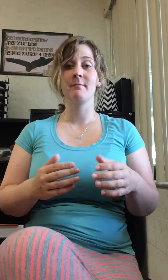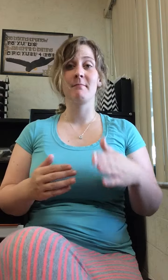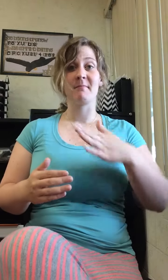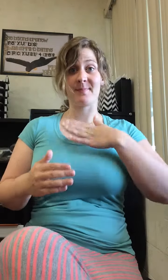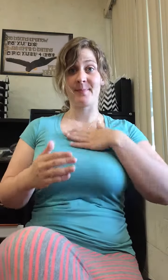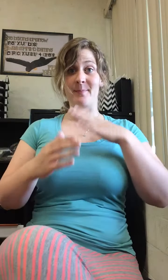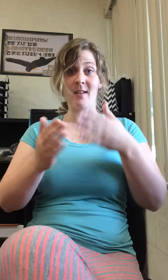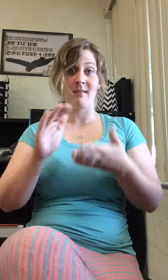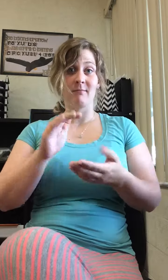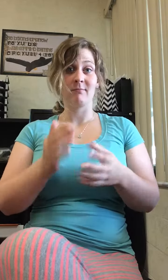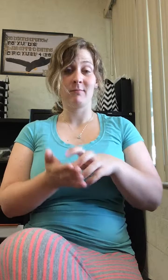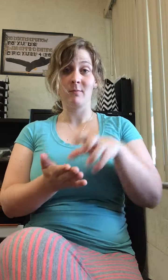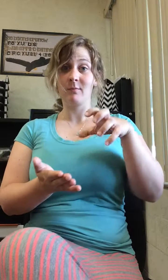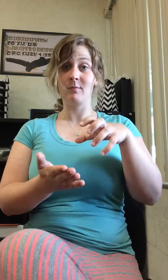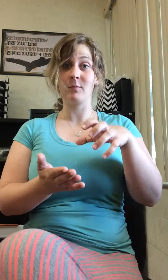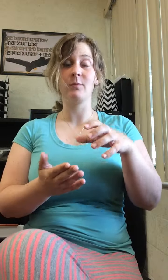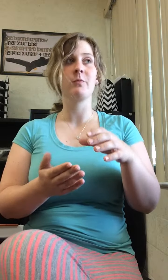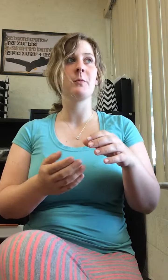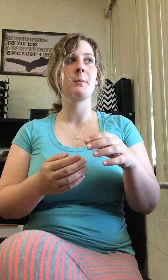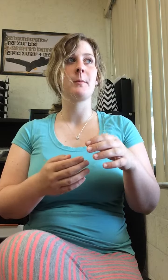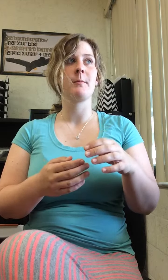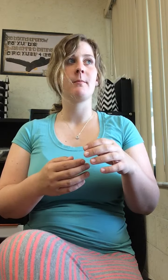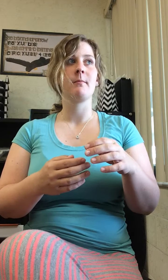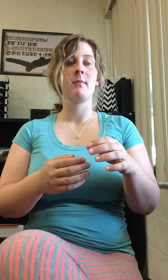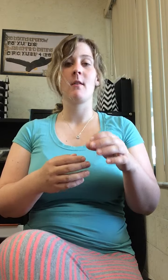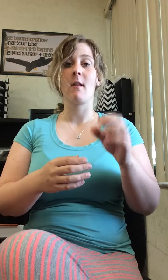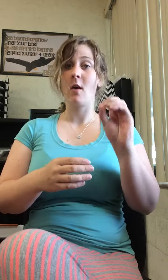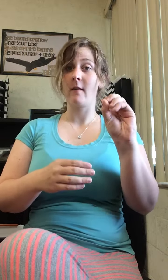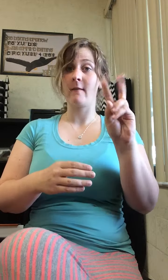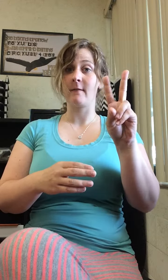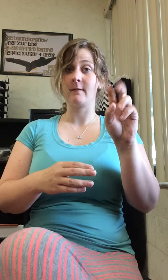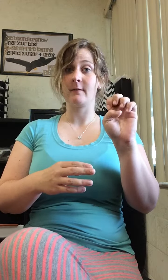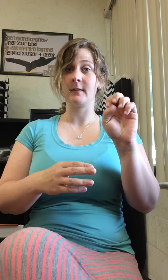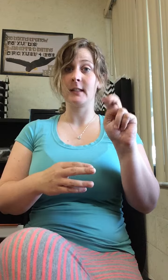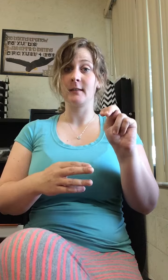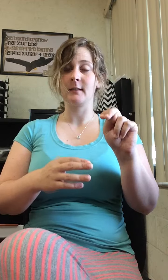Fahrenheit, which is approximately 180 degrees Celsius.